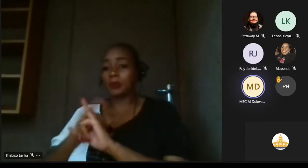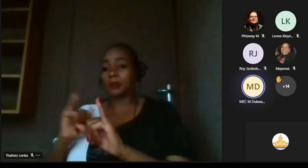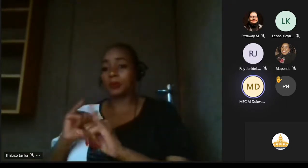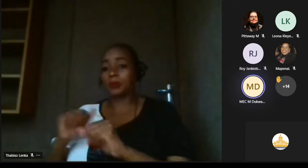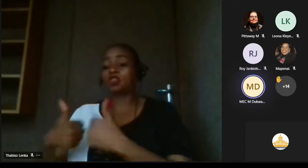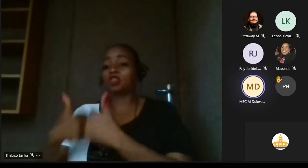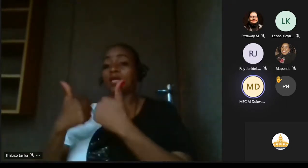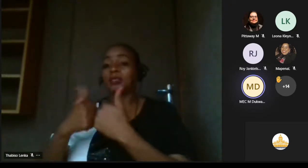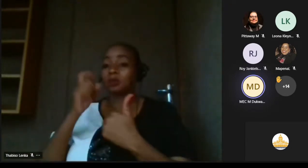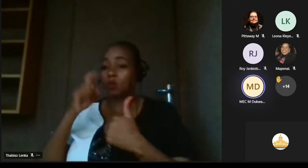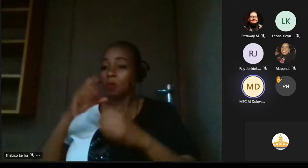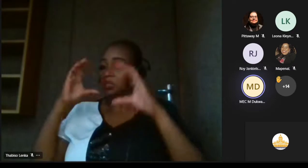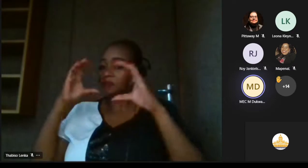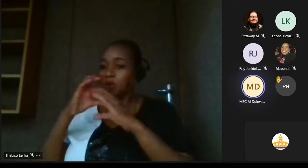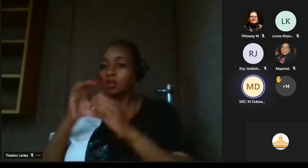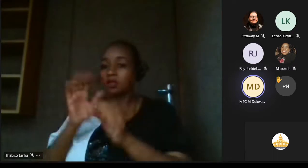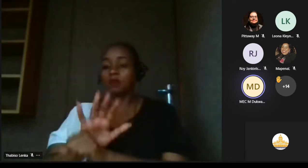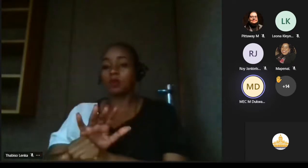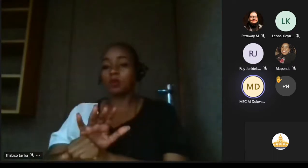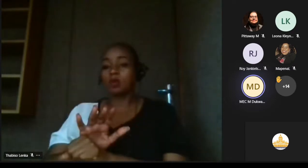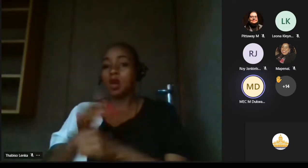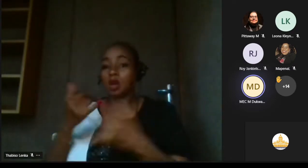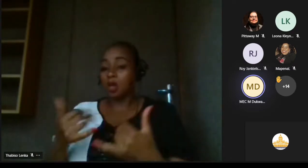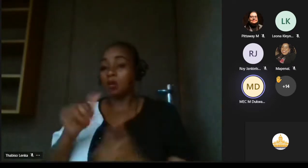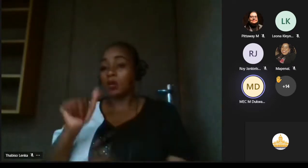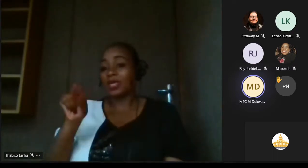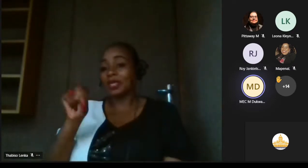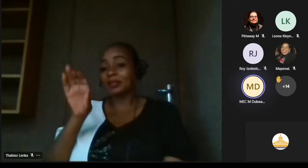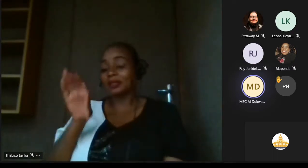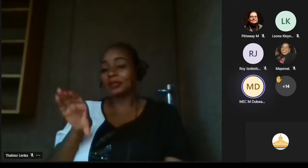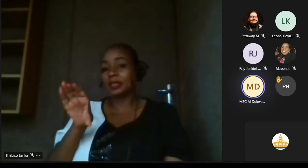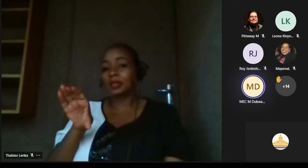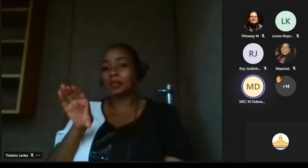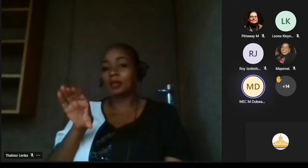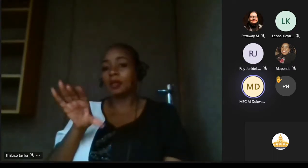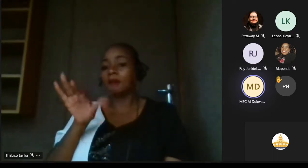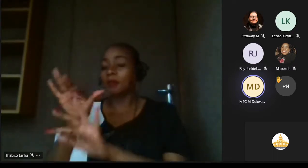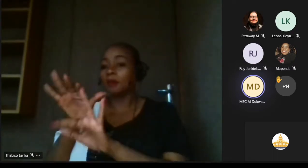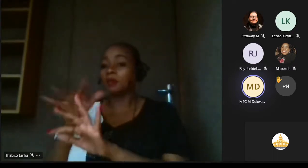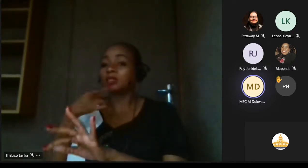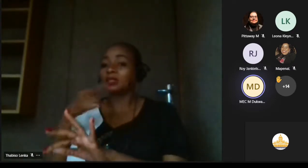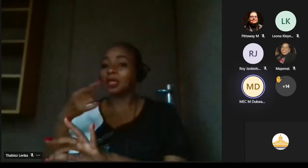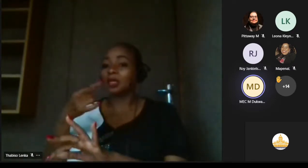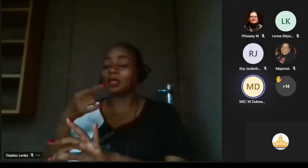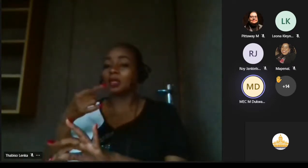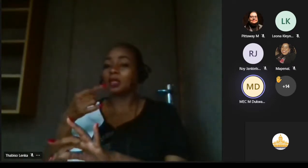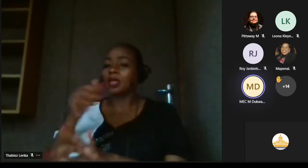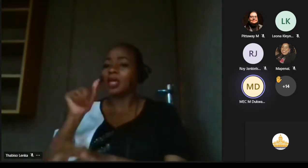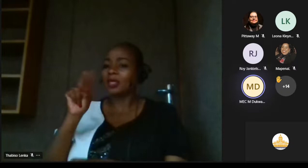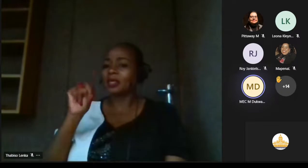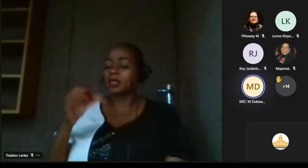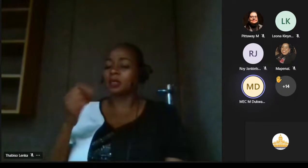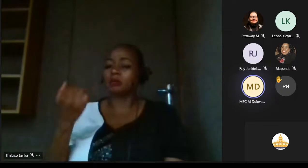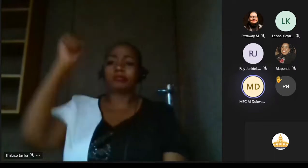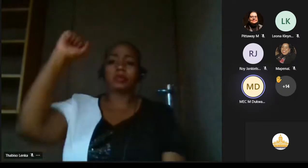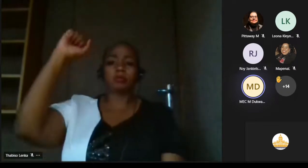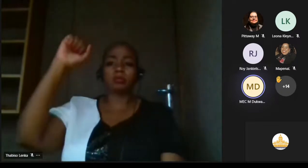deal with. The ANC, as people are saying, has been rejected. The ANC has not been